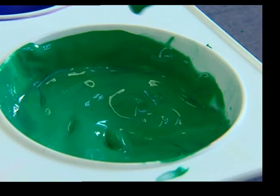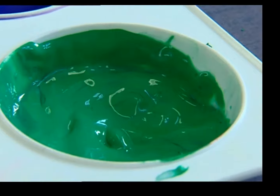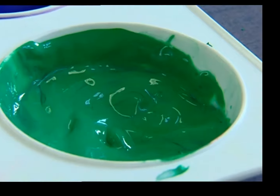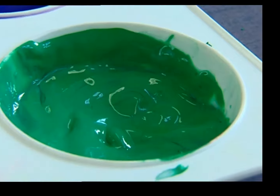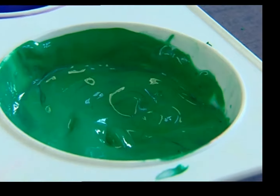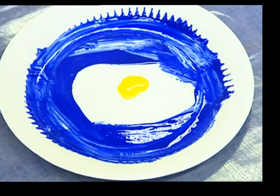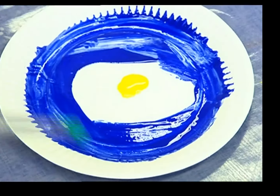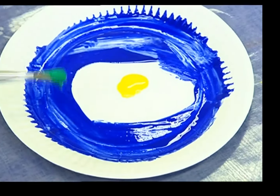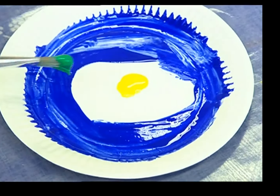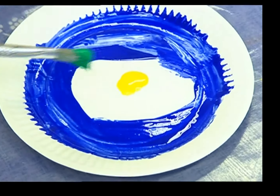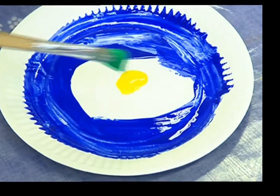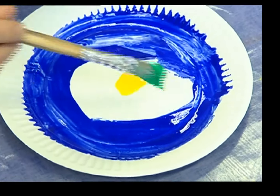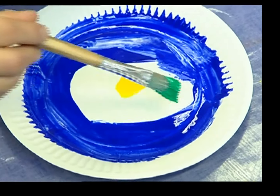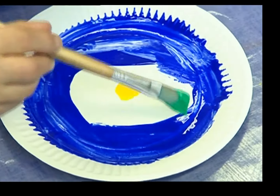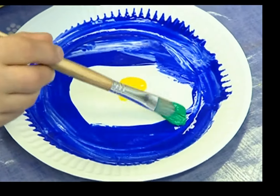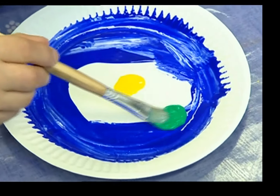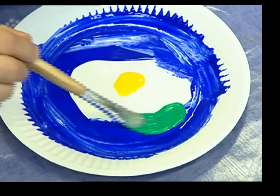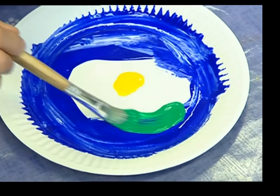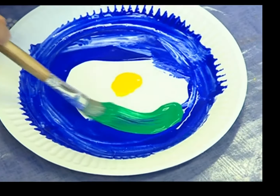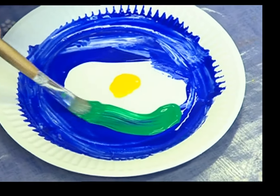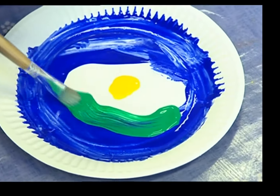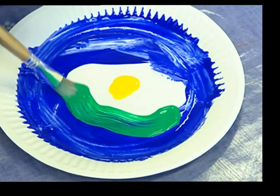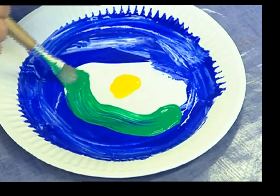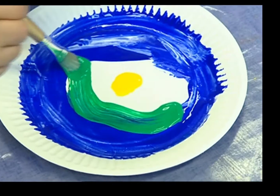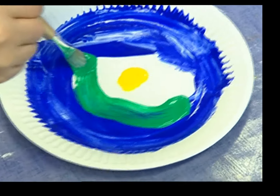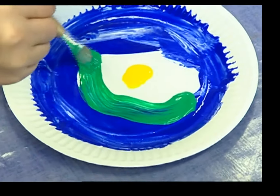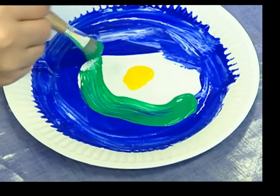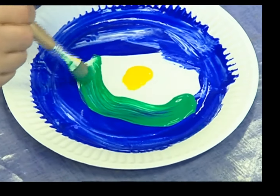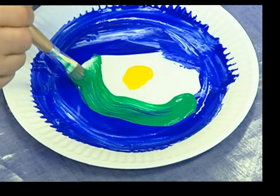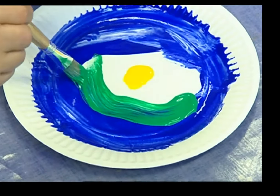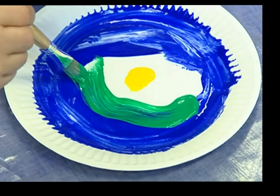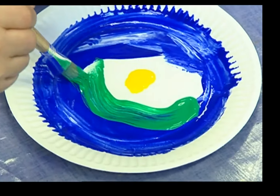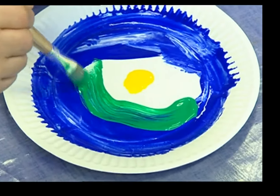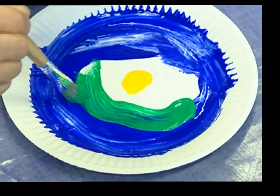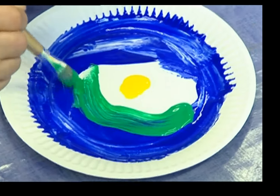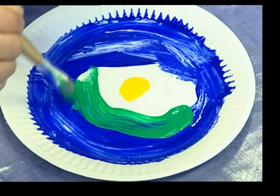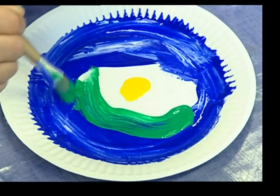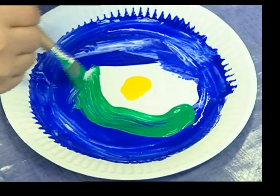Some green. It goes nicely in between that yellow and blue.